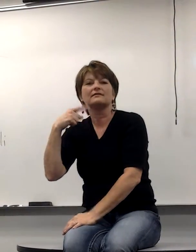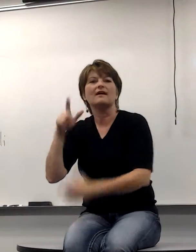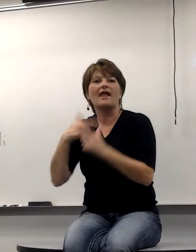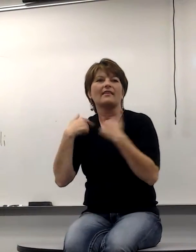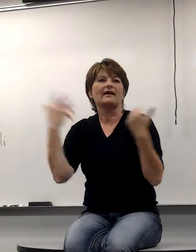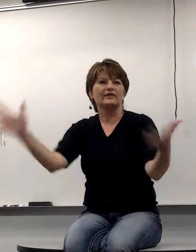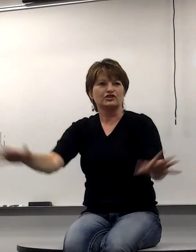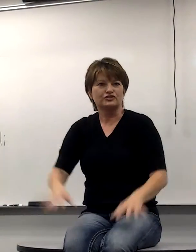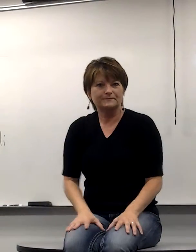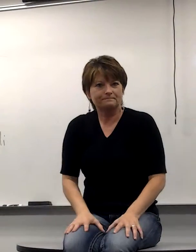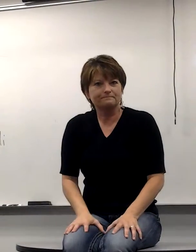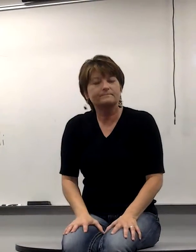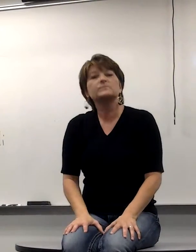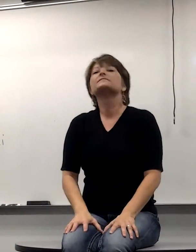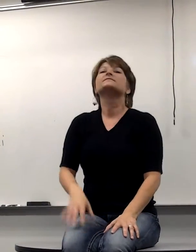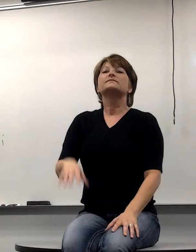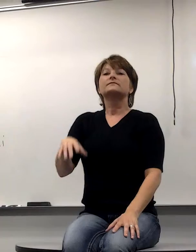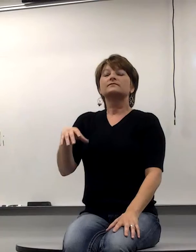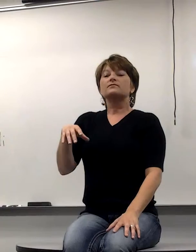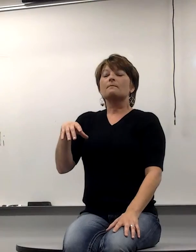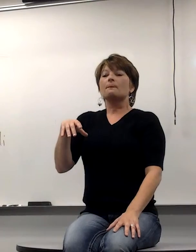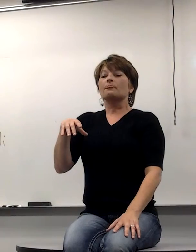that helps me, so I take it, and now I'm done.